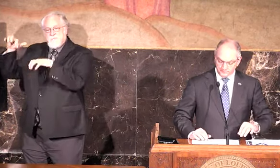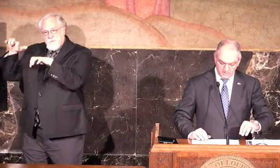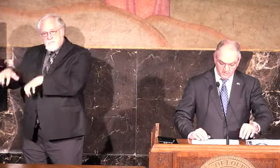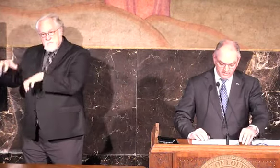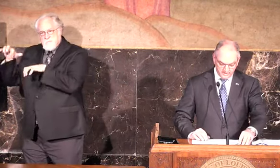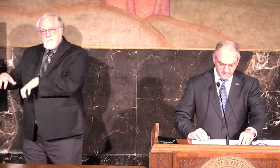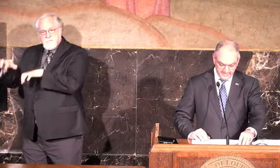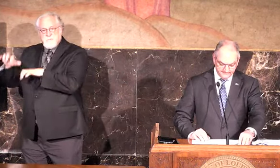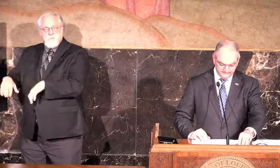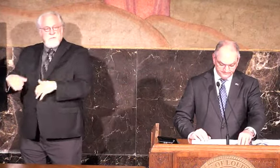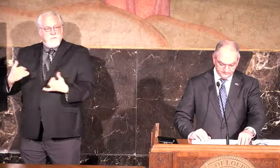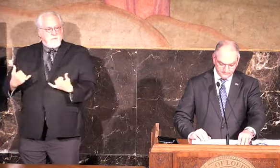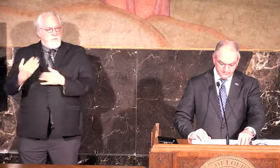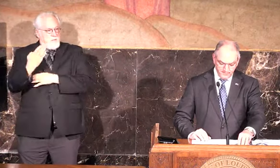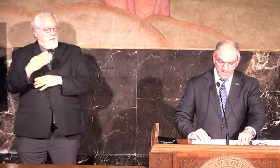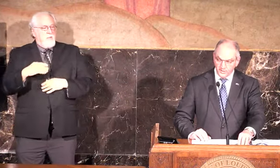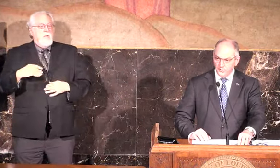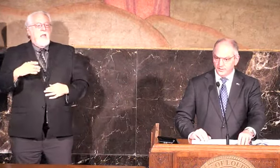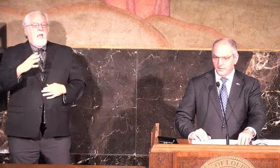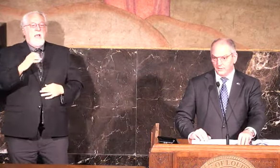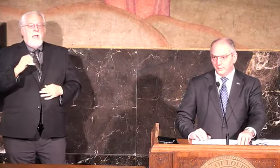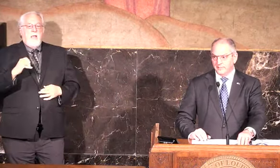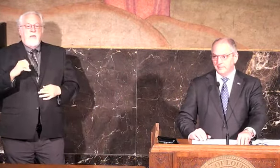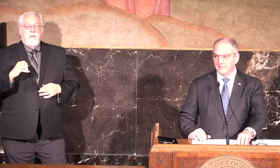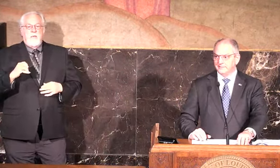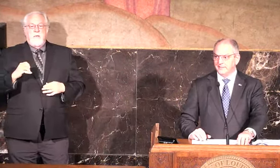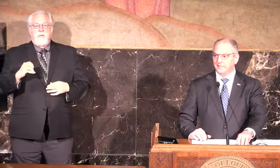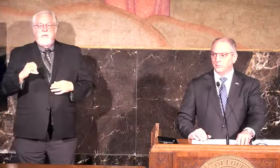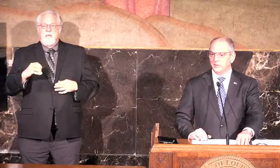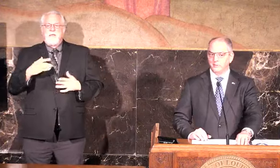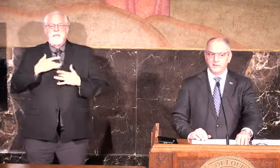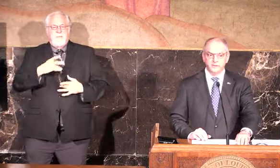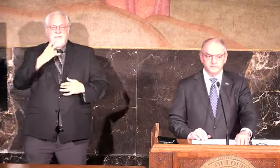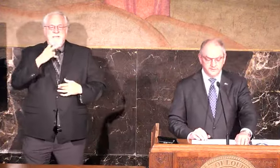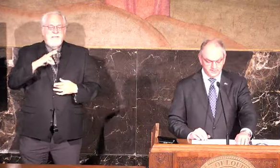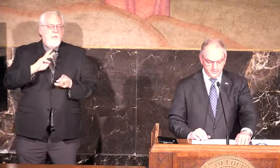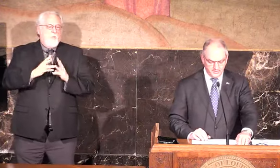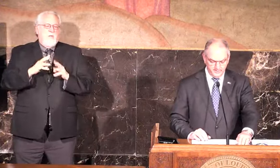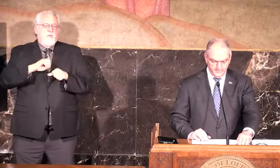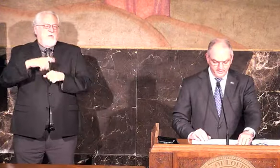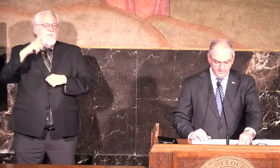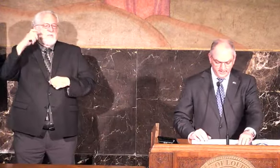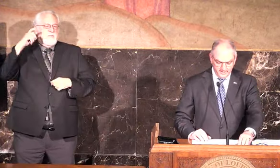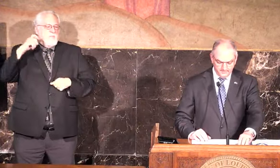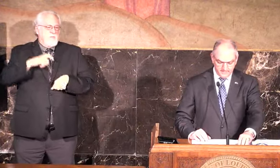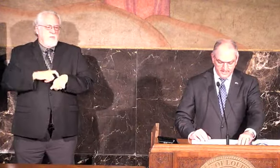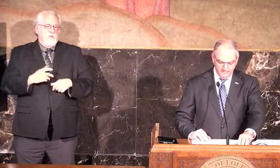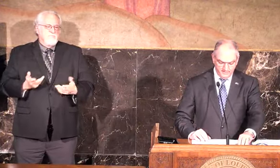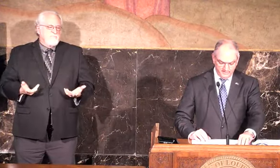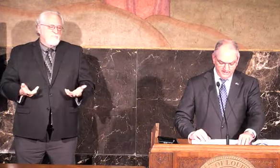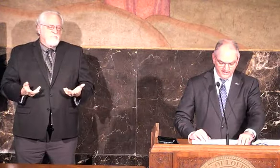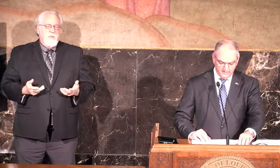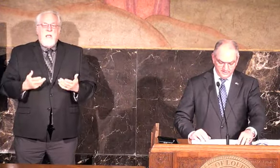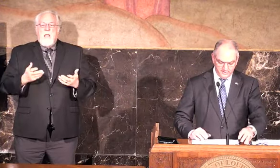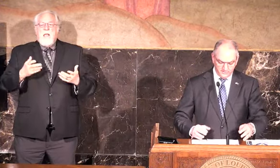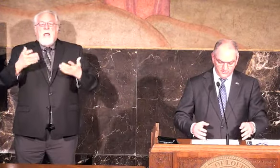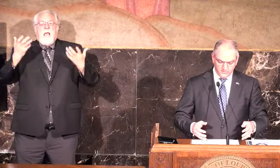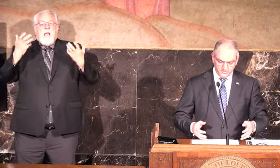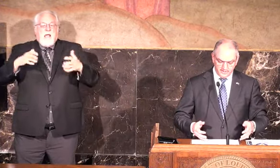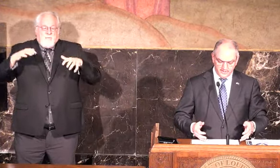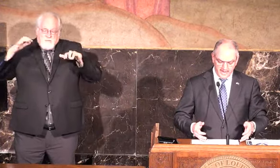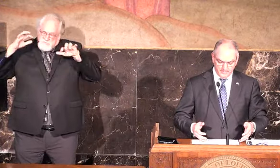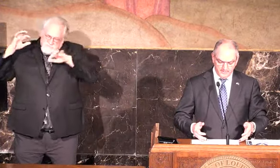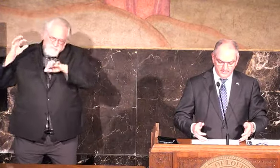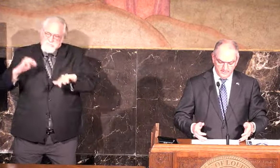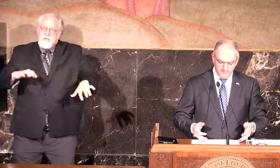rainfall earlier today. And you know, we typically see these weather patterns in the summer. Heavy rains and